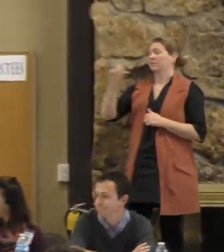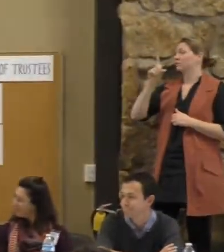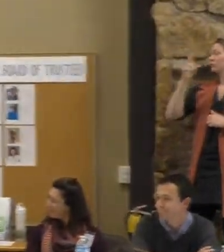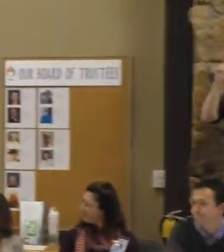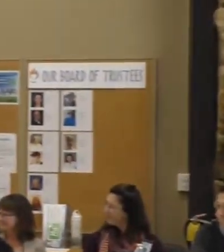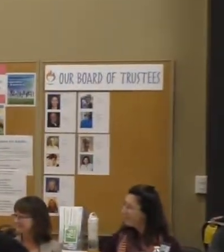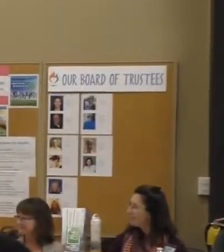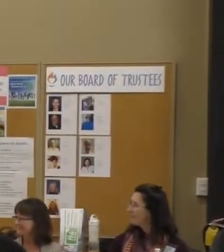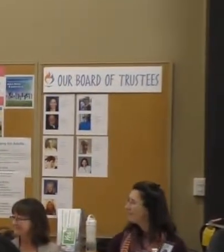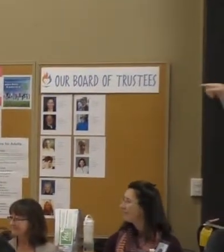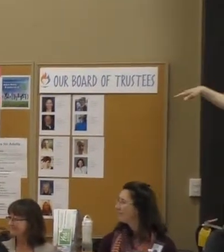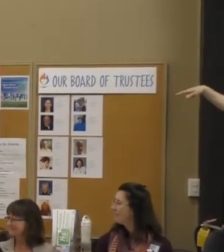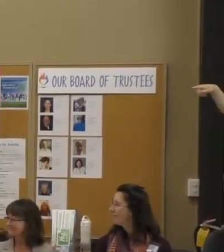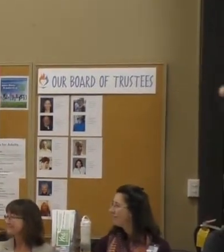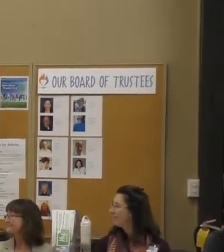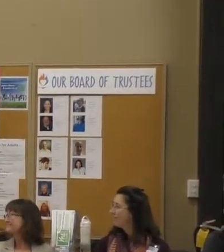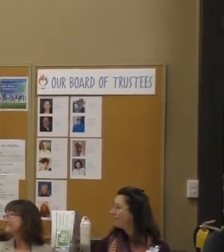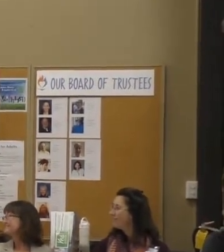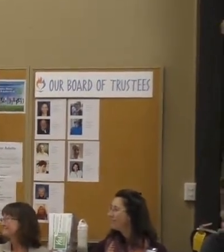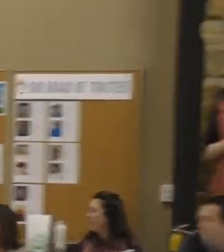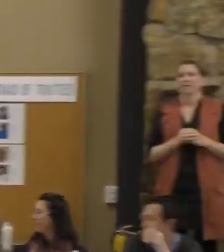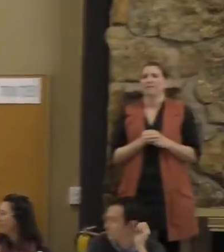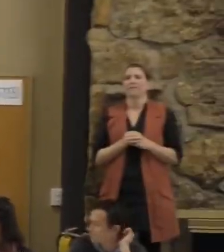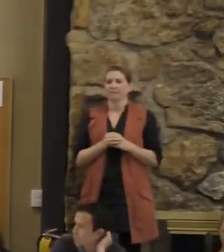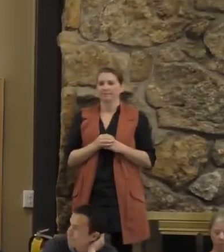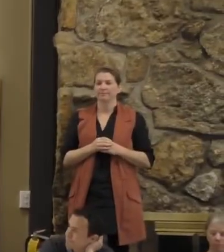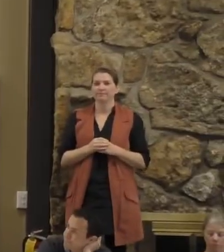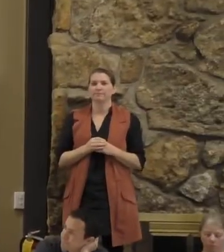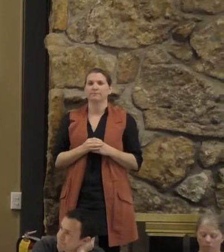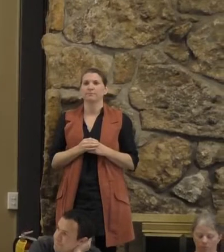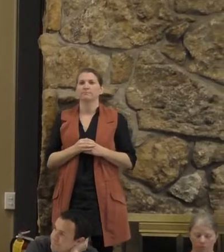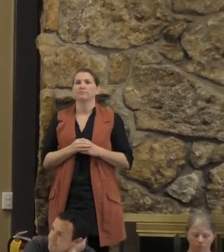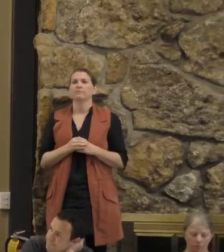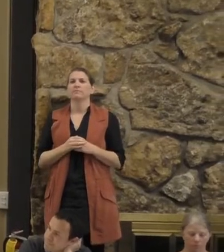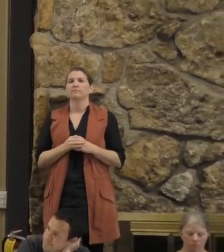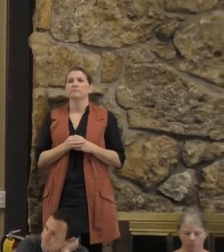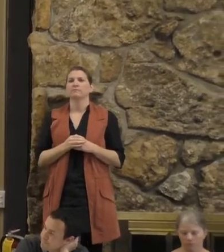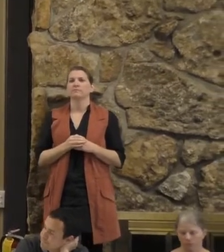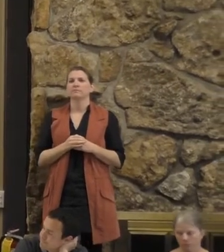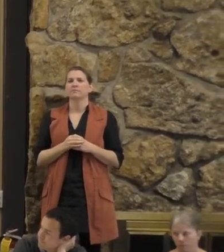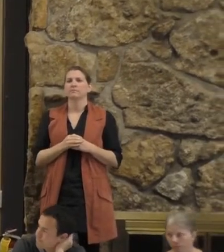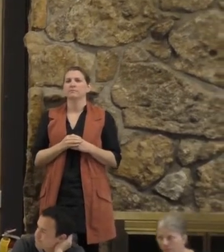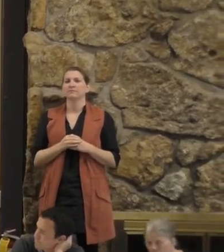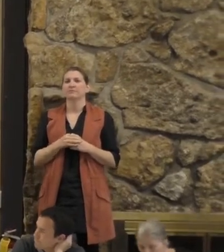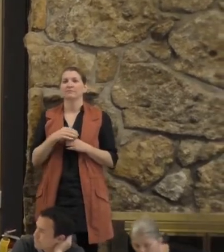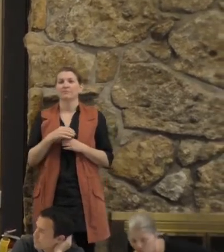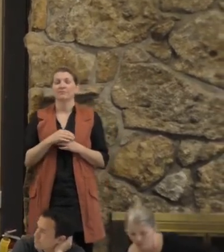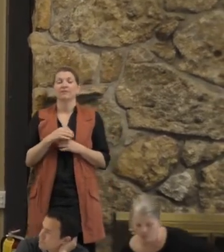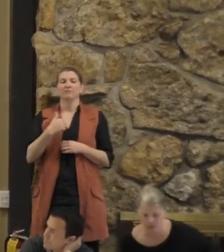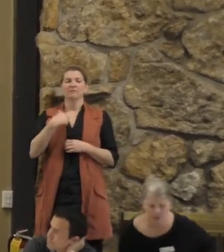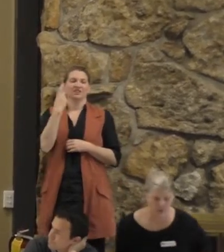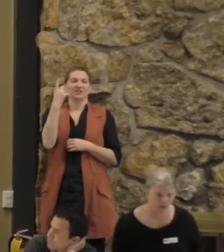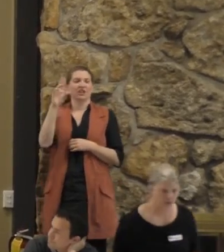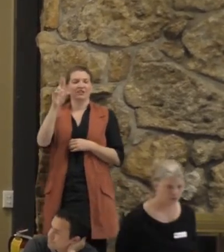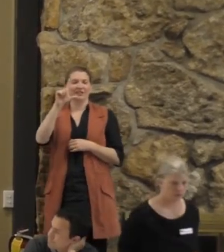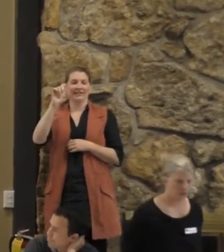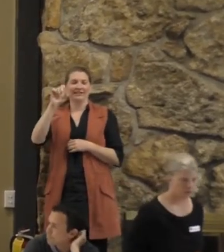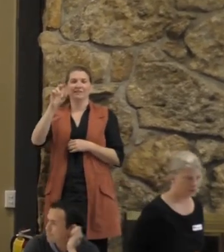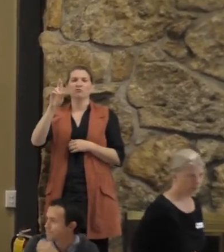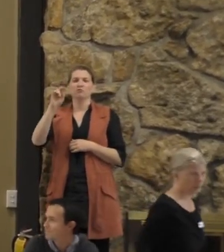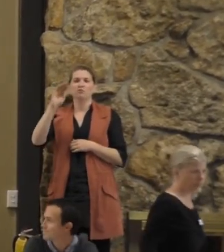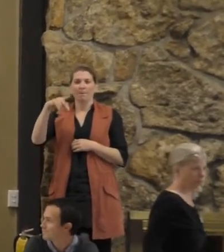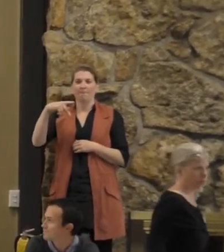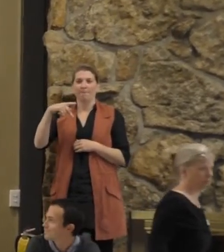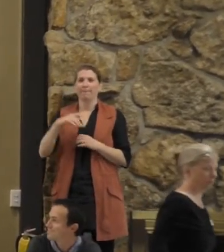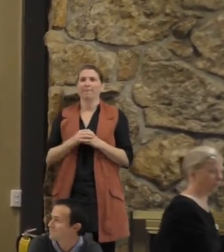Hi, I'm Dr. Leith Rupp. I'm also with the Health District of Northern Willamette County. I've been working there for a little while. Jared's